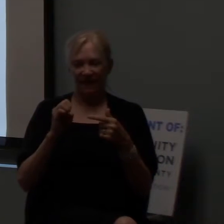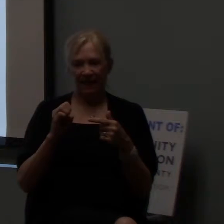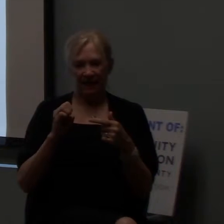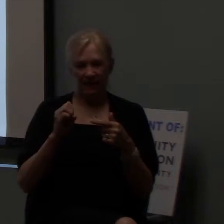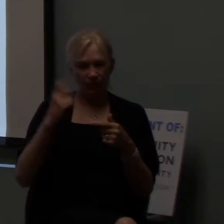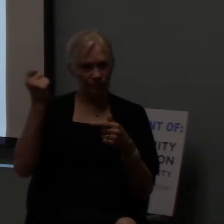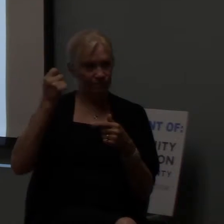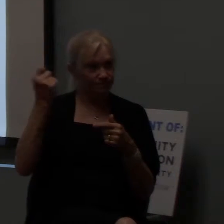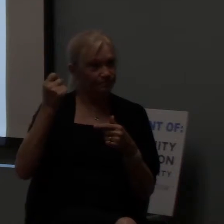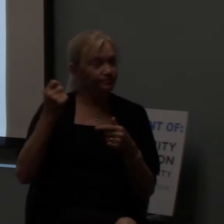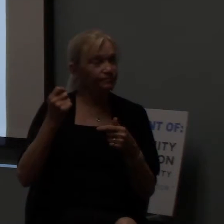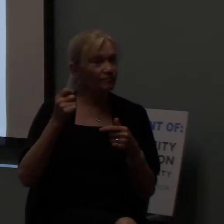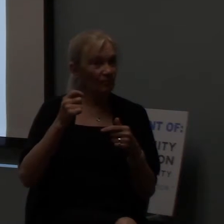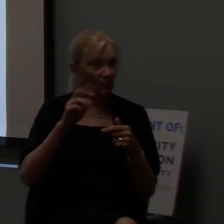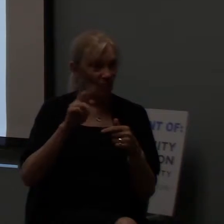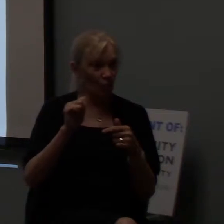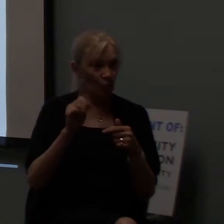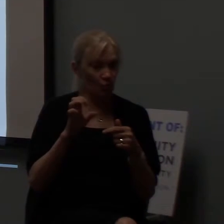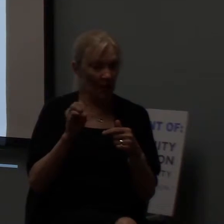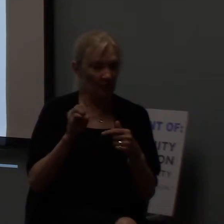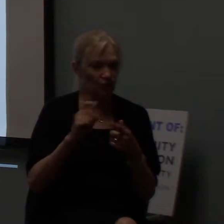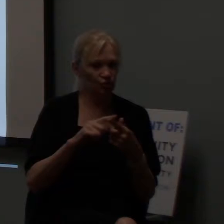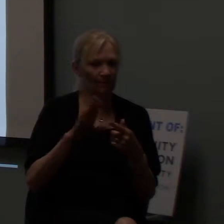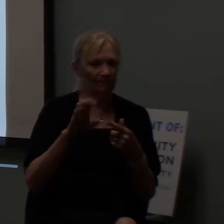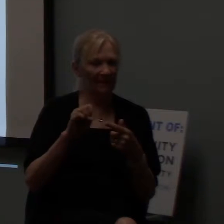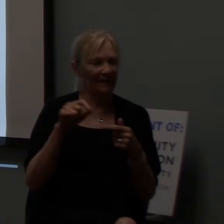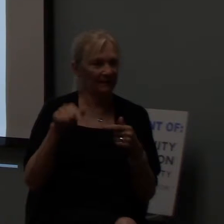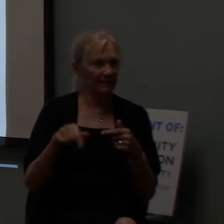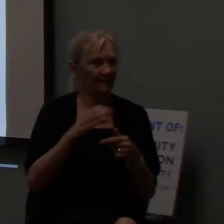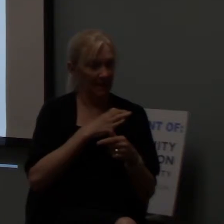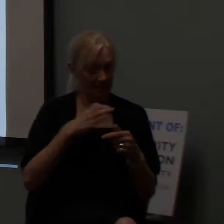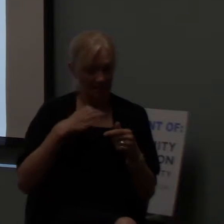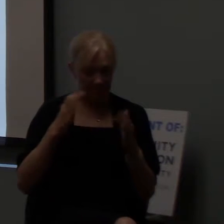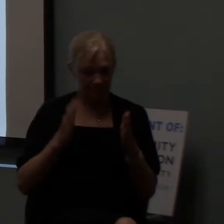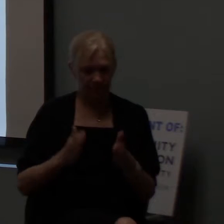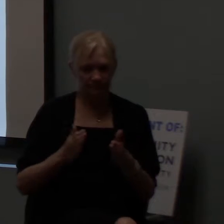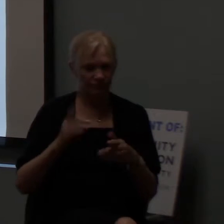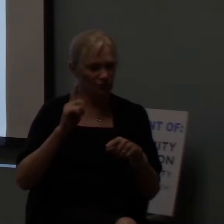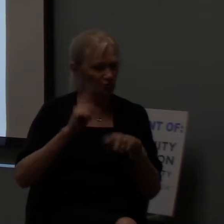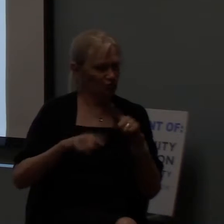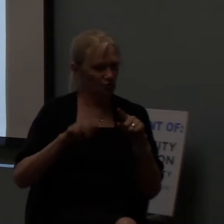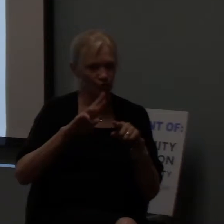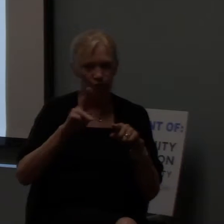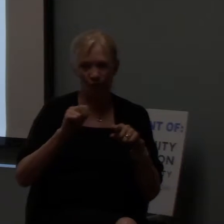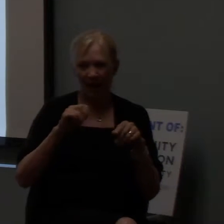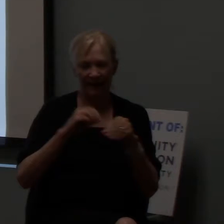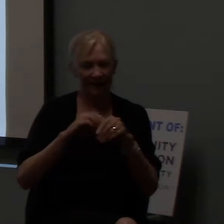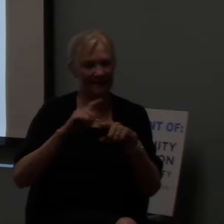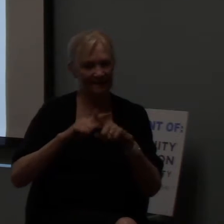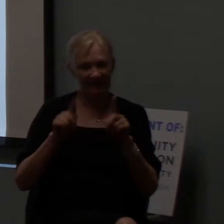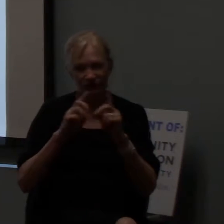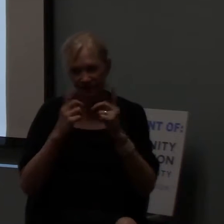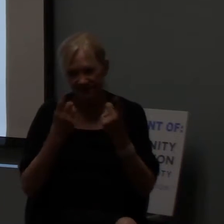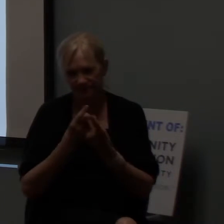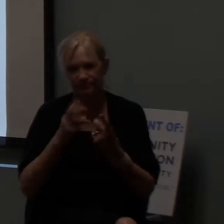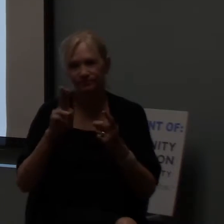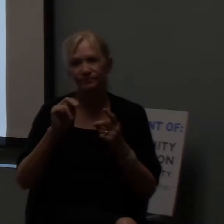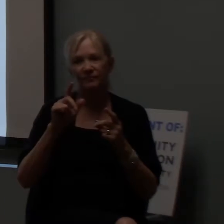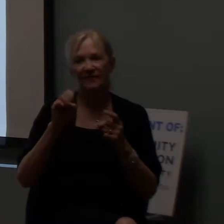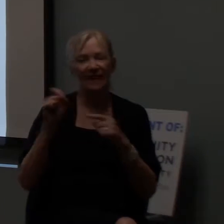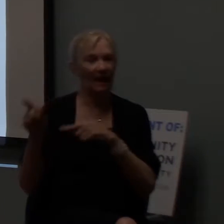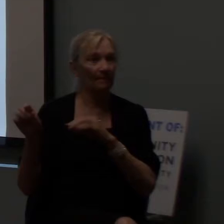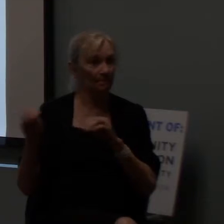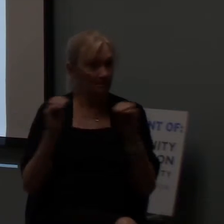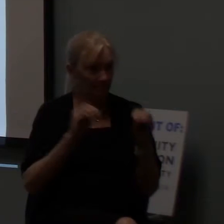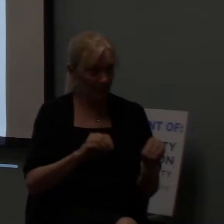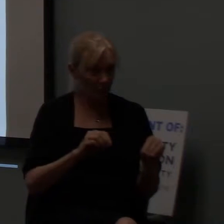won the race to be county commissioner, and he couldn't run in another district unless he moved. So if